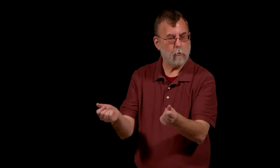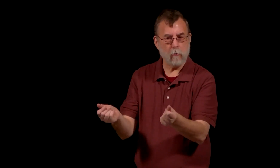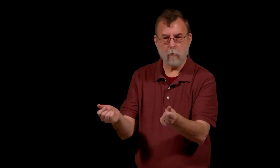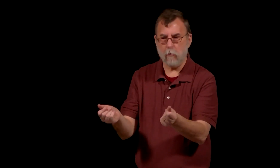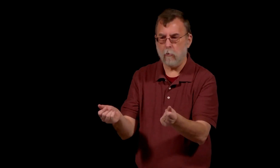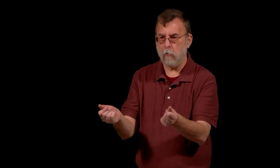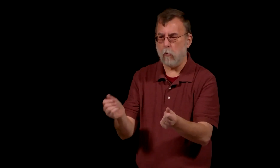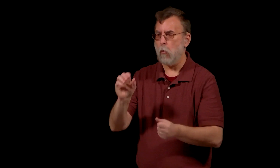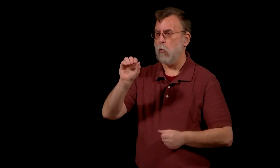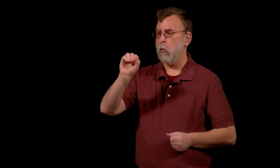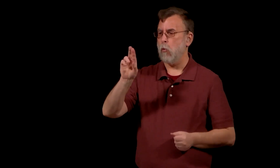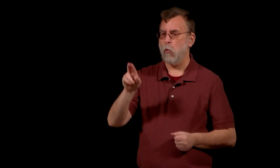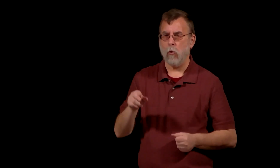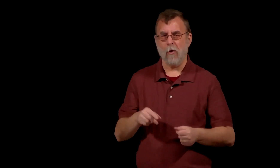this problem you have with someone.